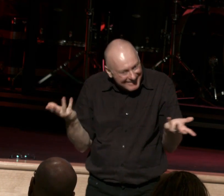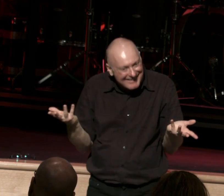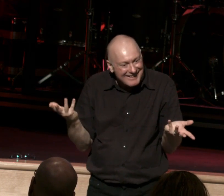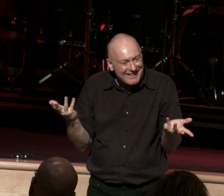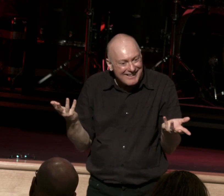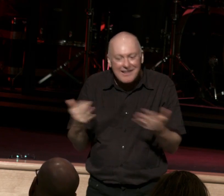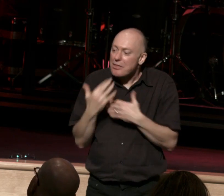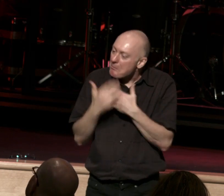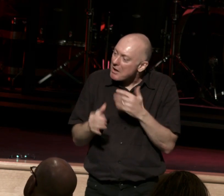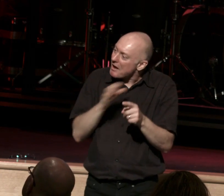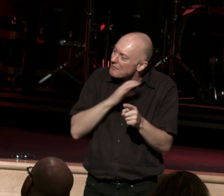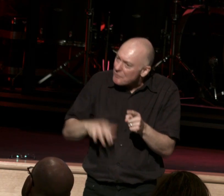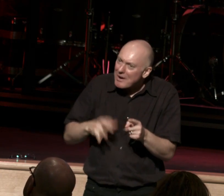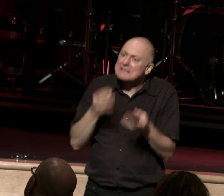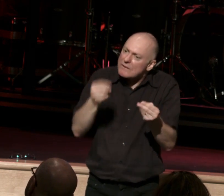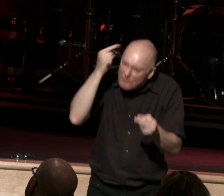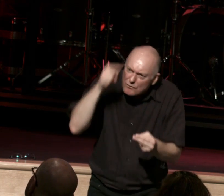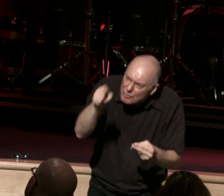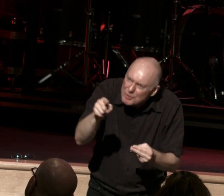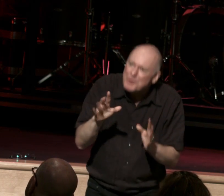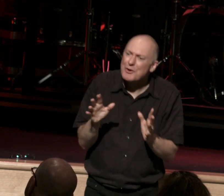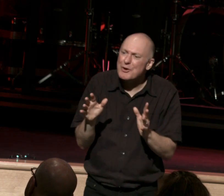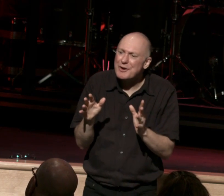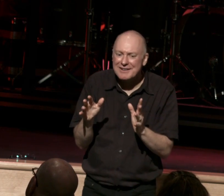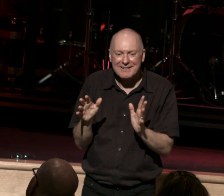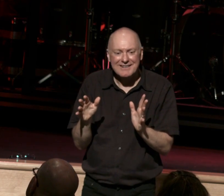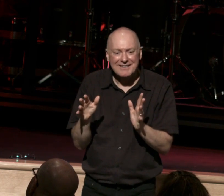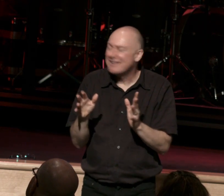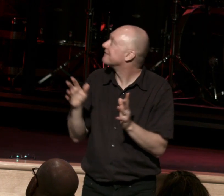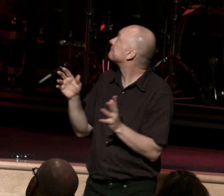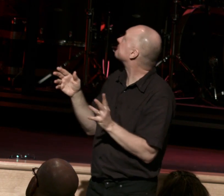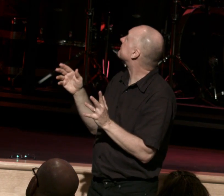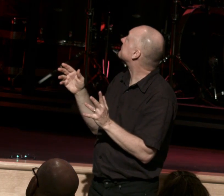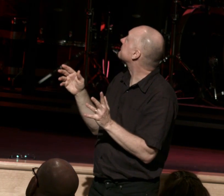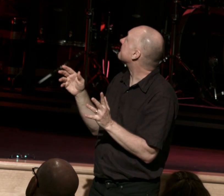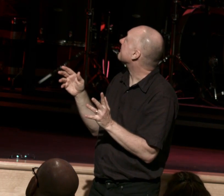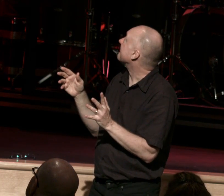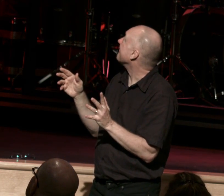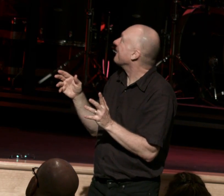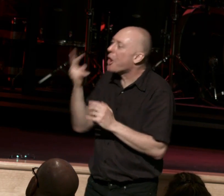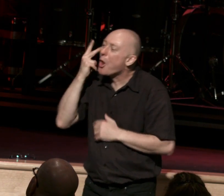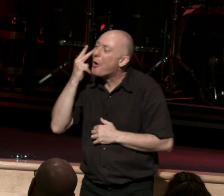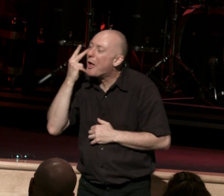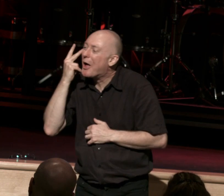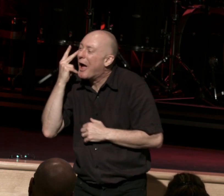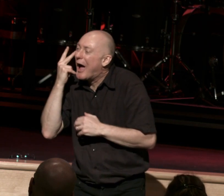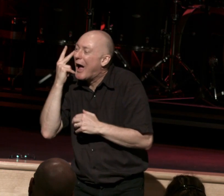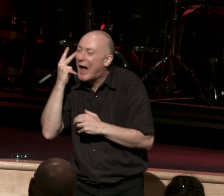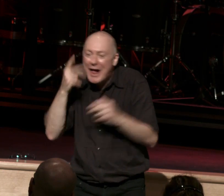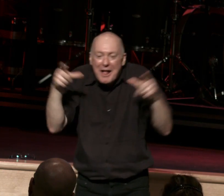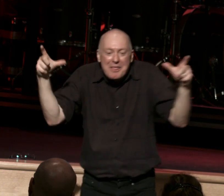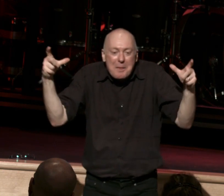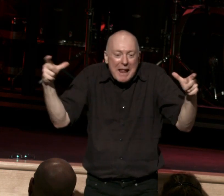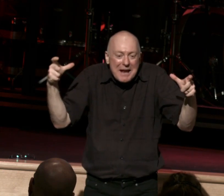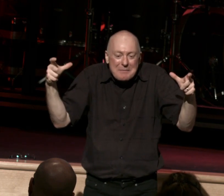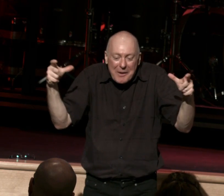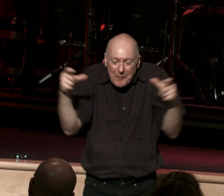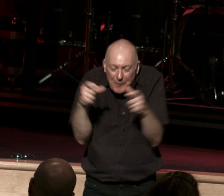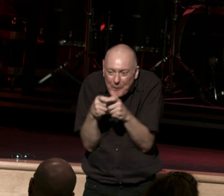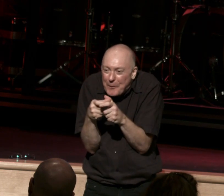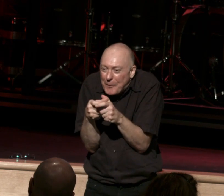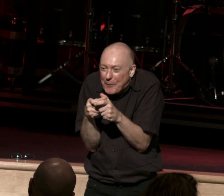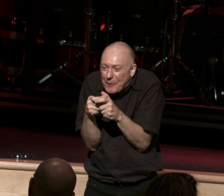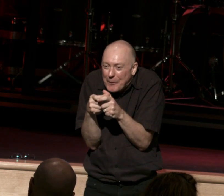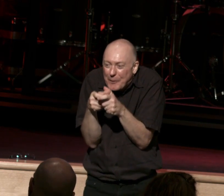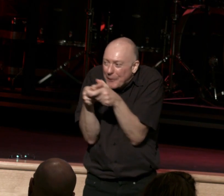And the body of Christ, or the blood of Christ given for you, shed for you. And then the little, look at this. That's cute, eh?